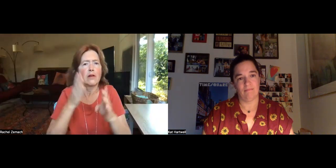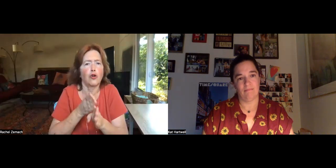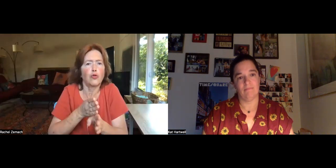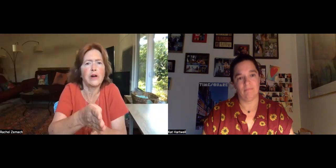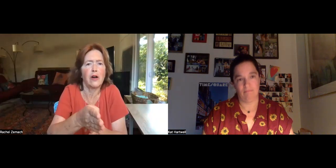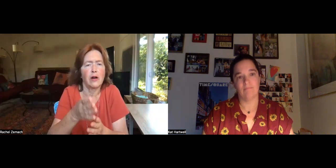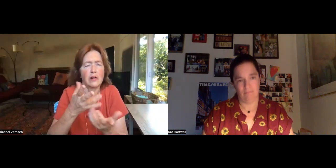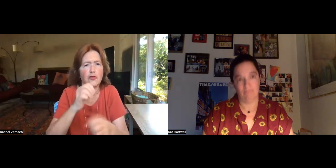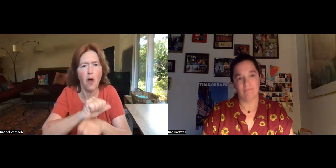career.